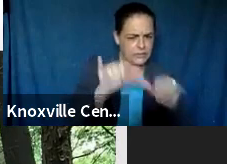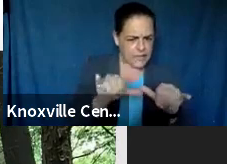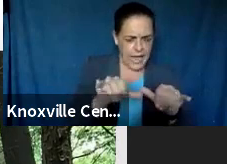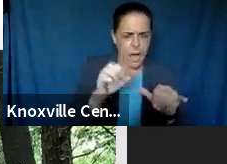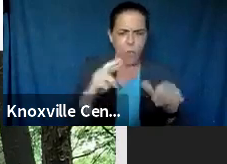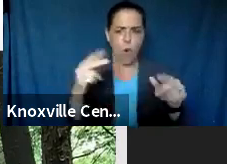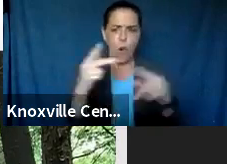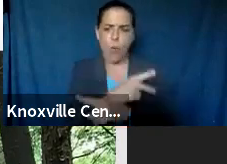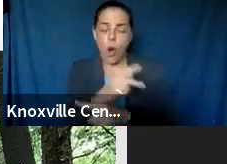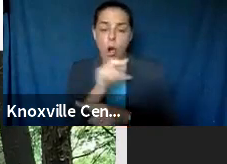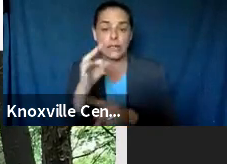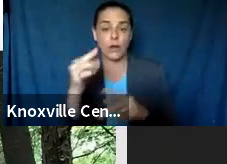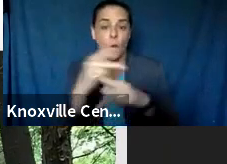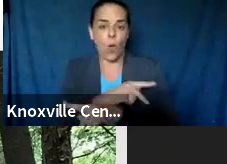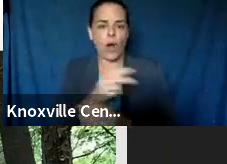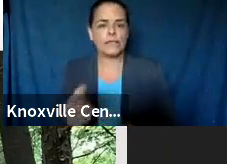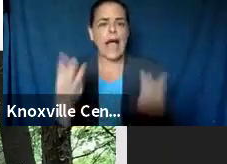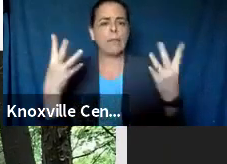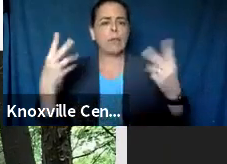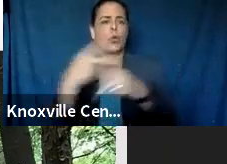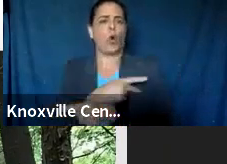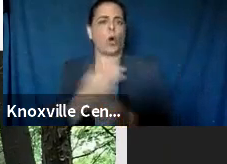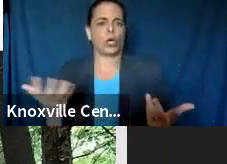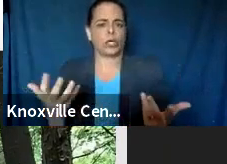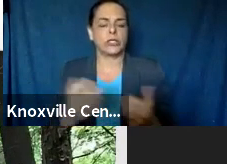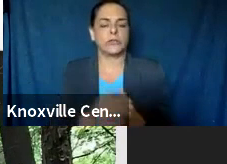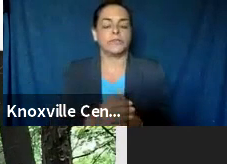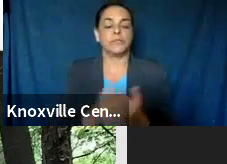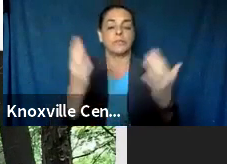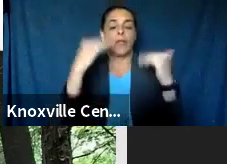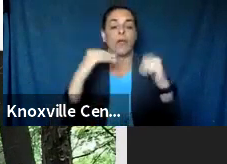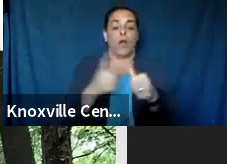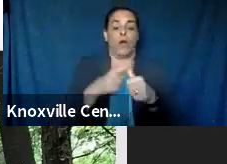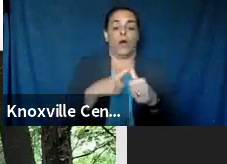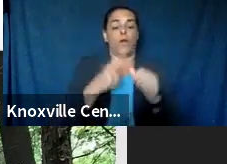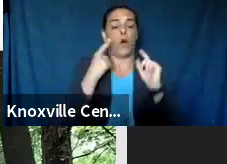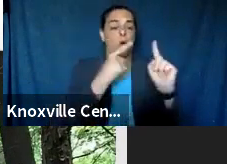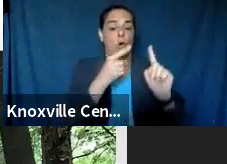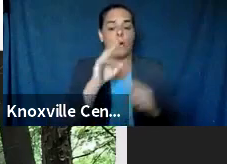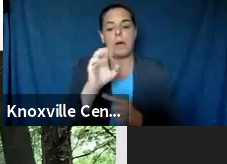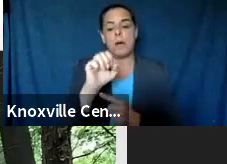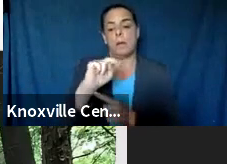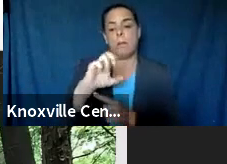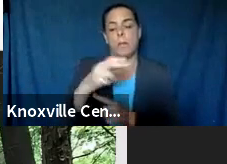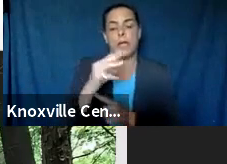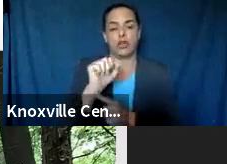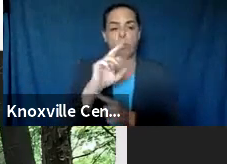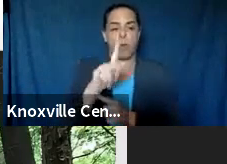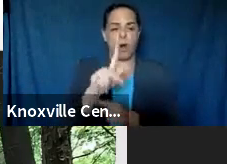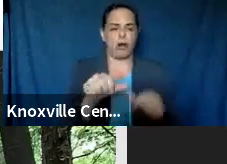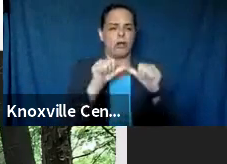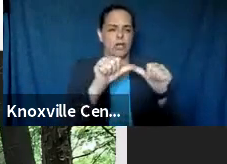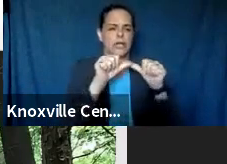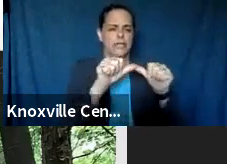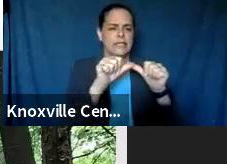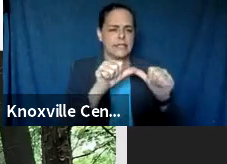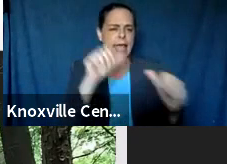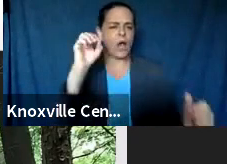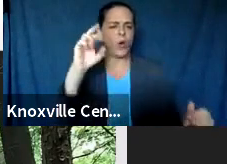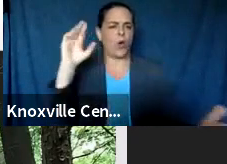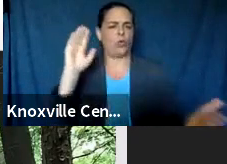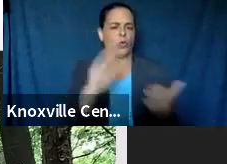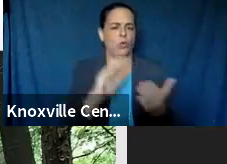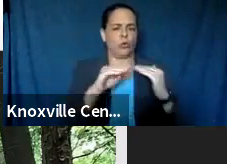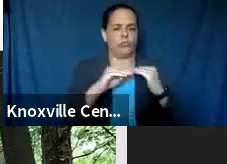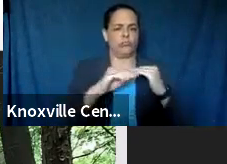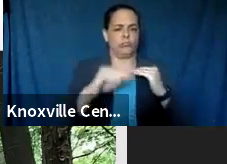Moving to the first benchmark, sustained reduction or stability in new cases for 14 days. To illustrate this